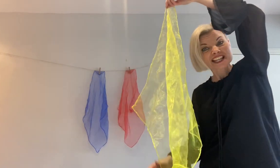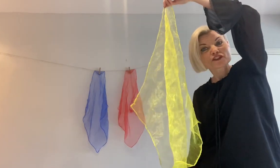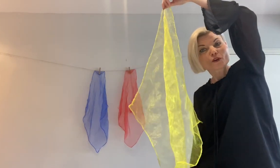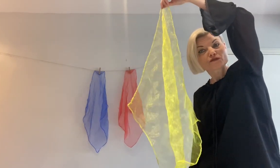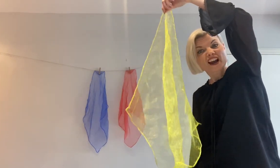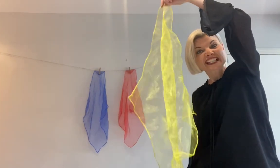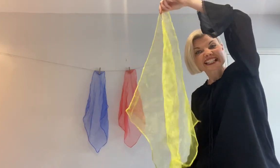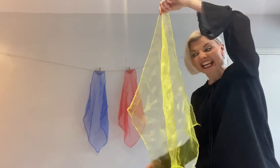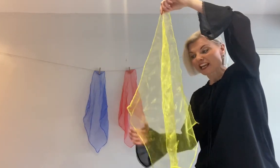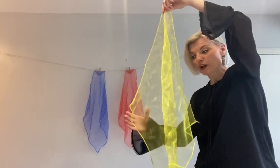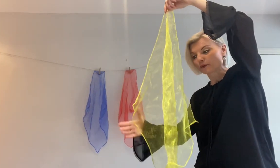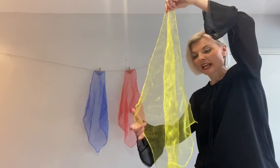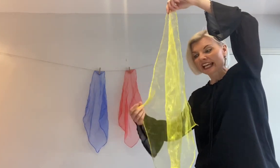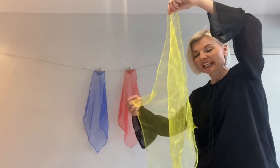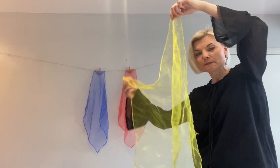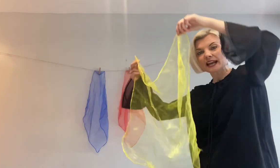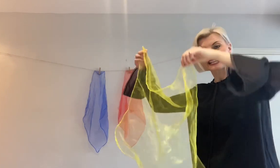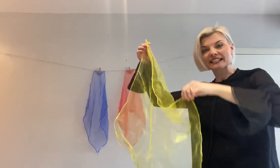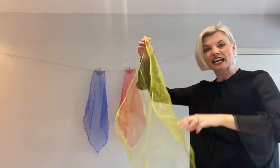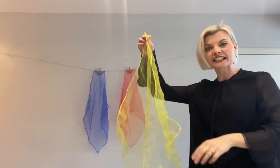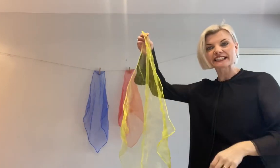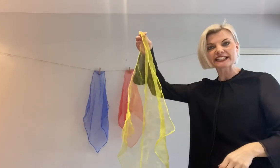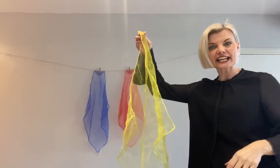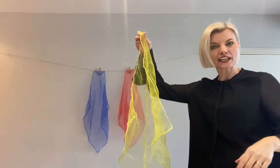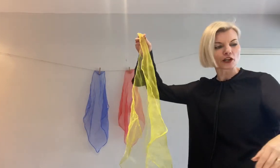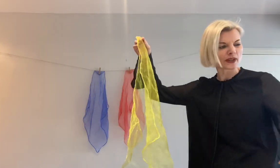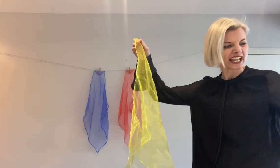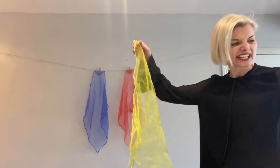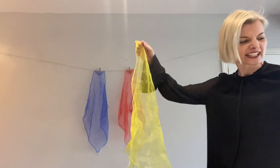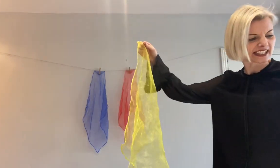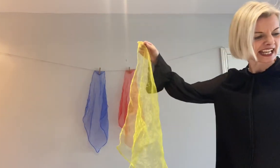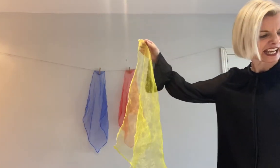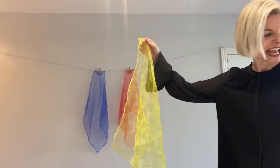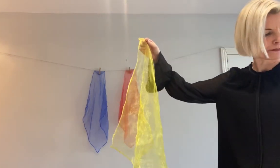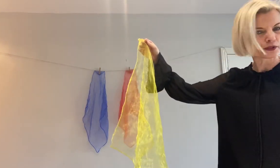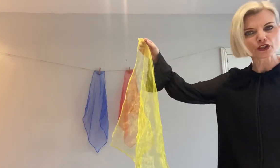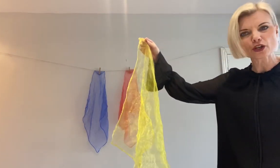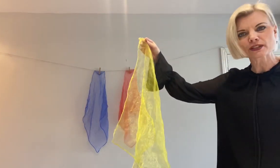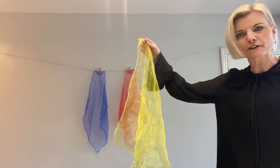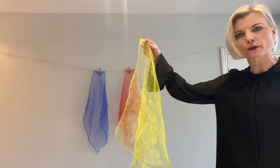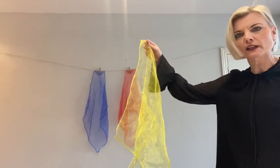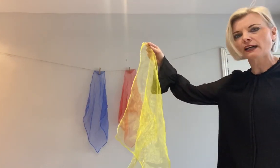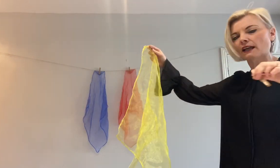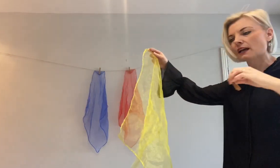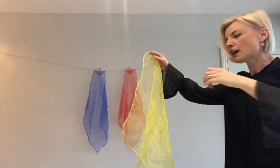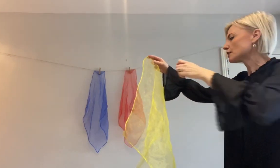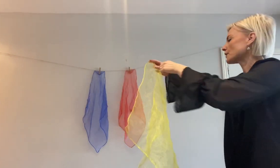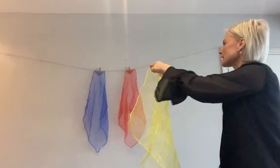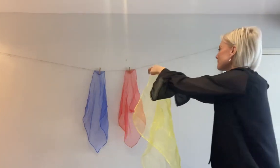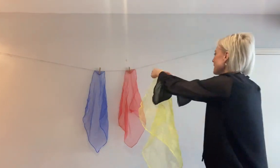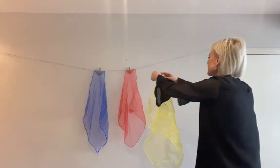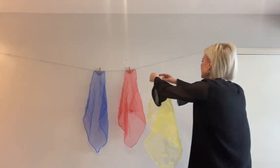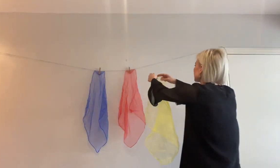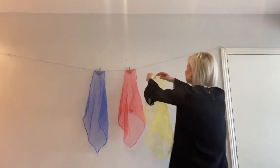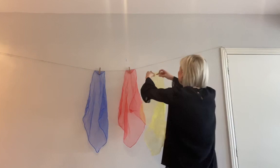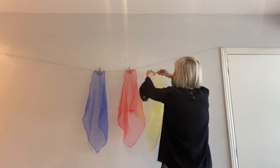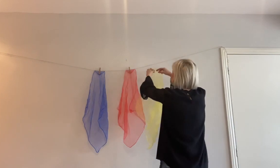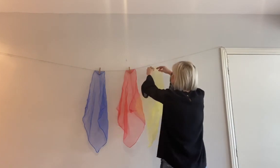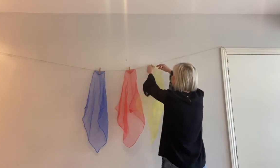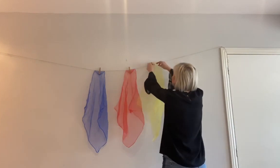you're right. Yellow. He made yellow. Isn't it a beautiful colour? So he painted